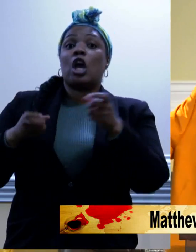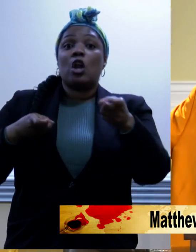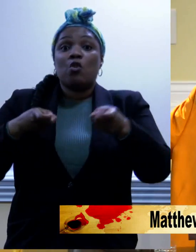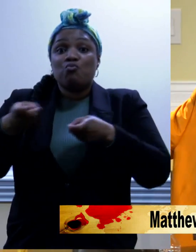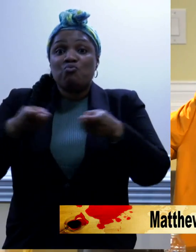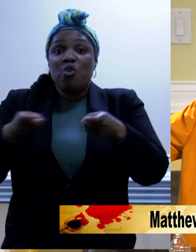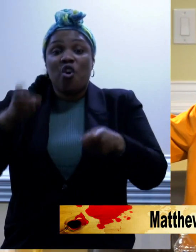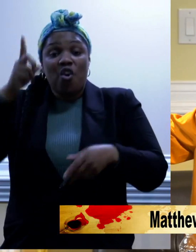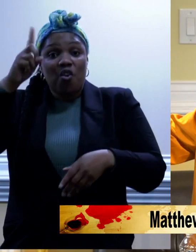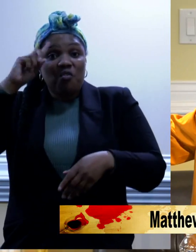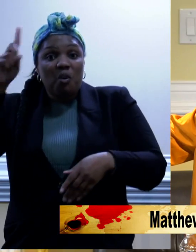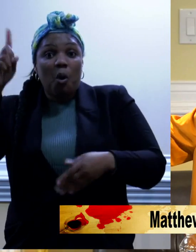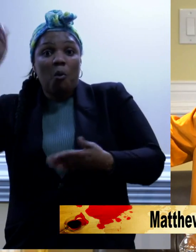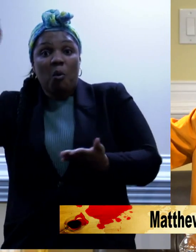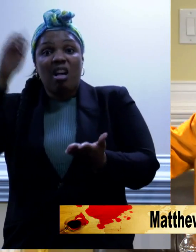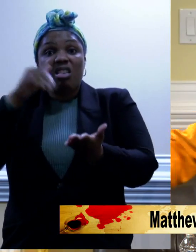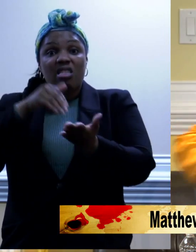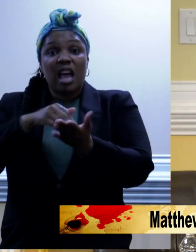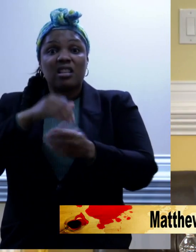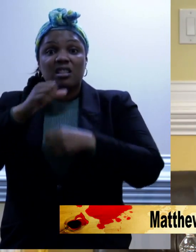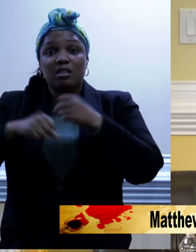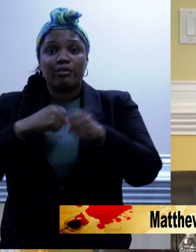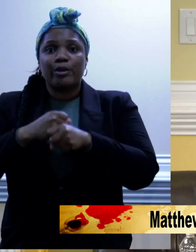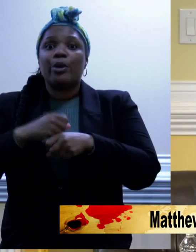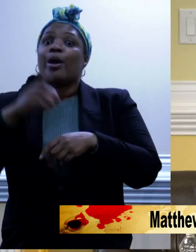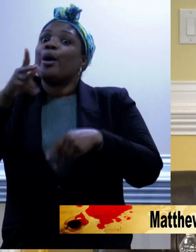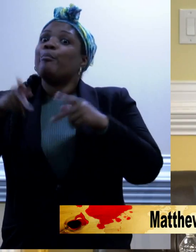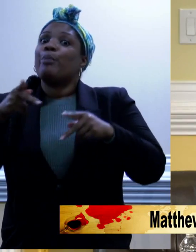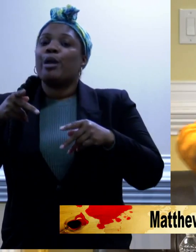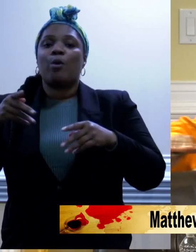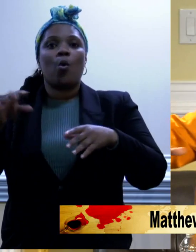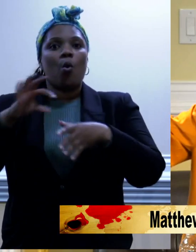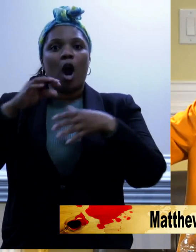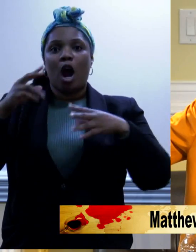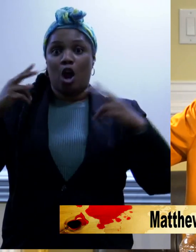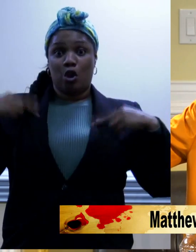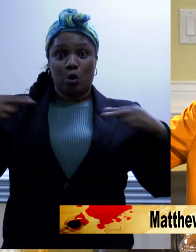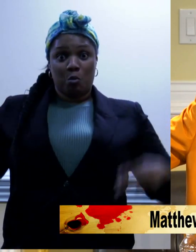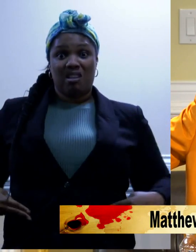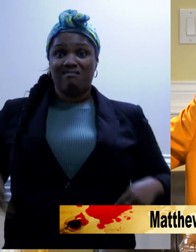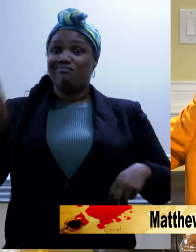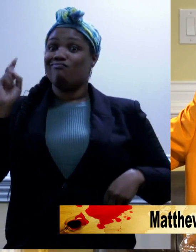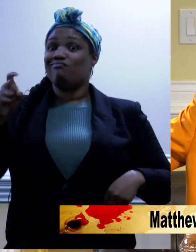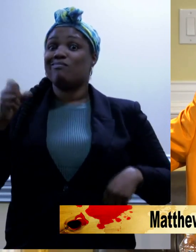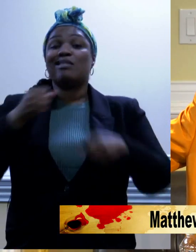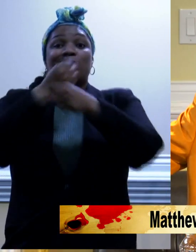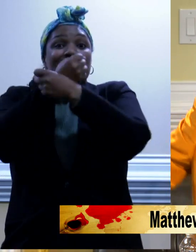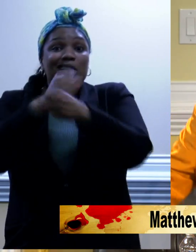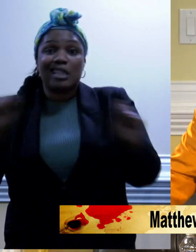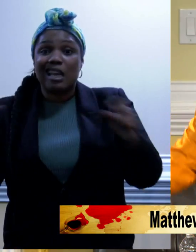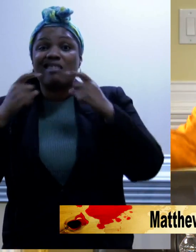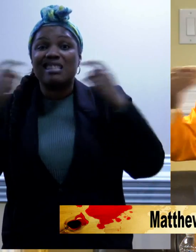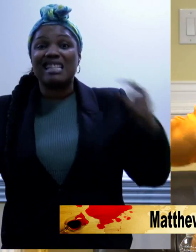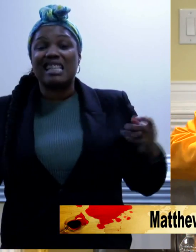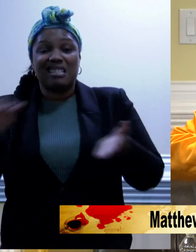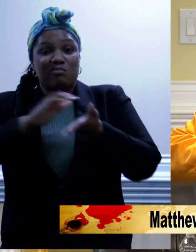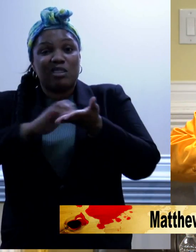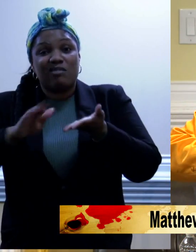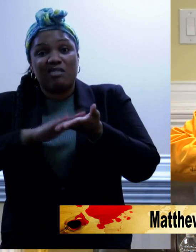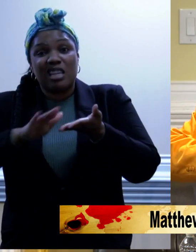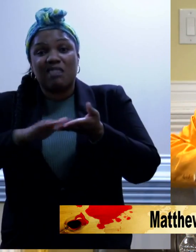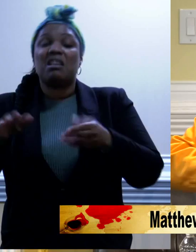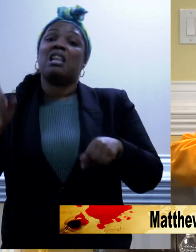flesh and blood people that need to be saved. In other words, they got sins that need to be overlooked, need to be passed